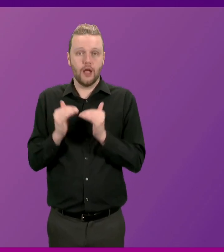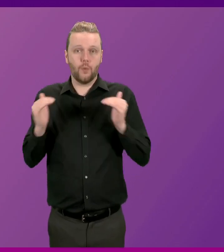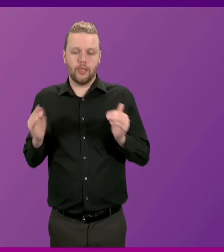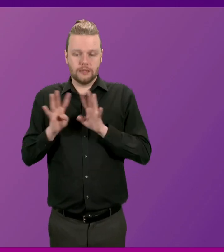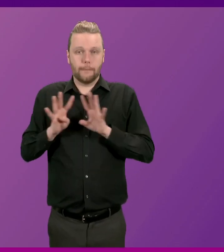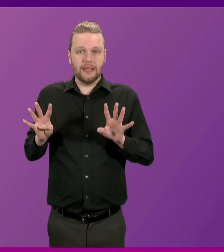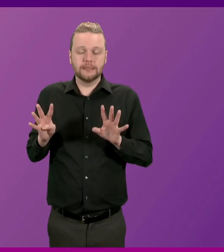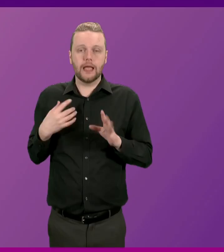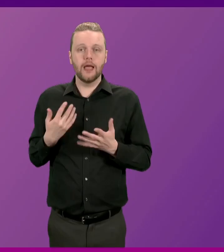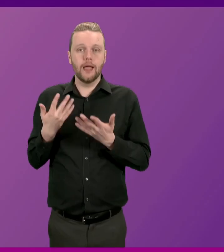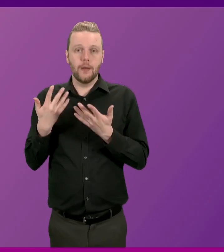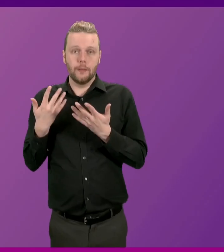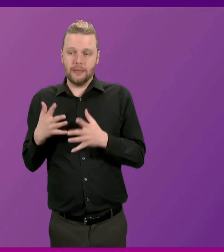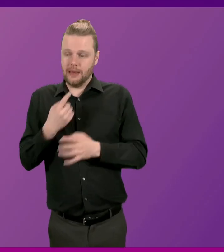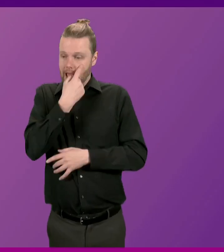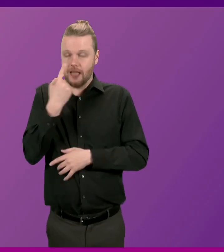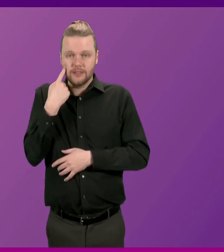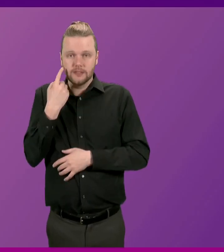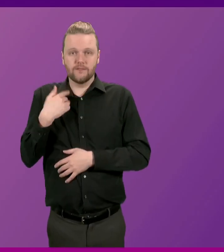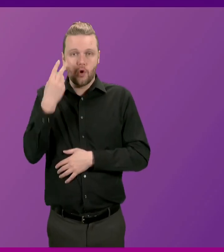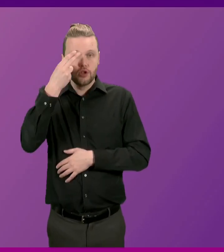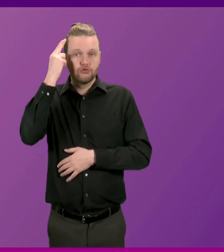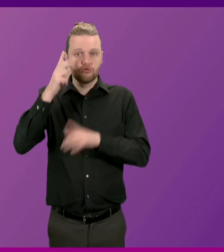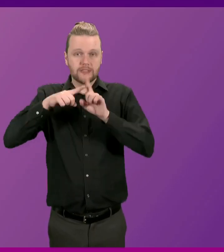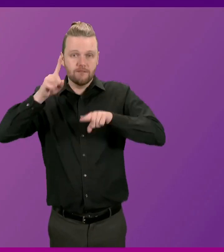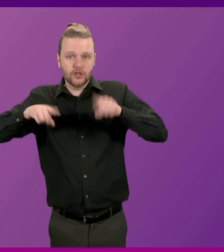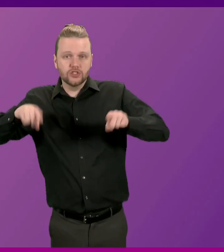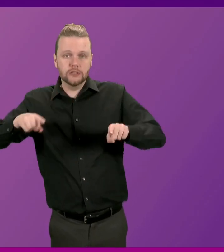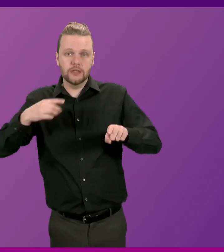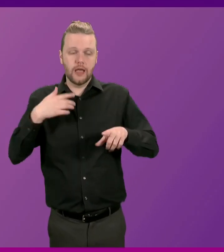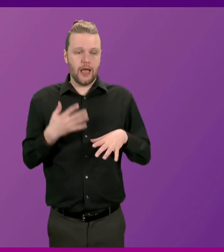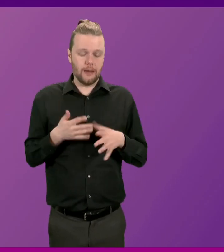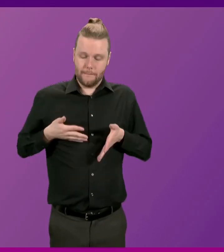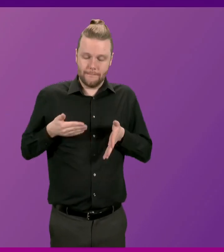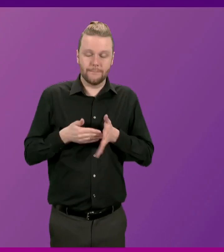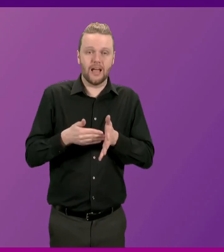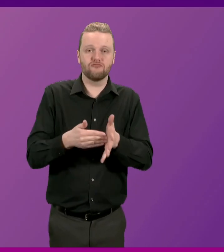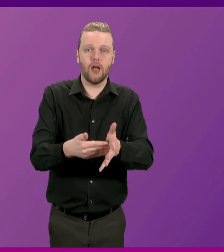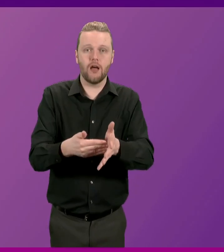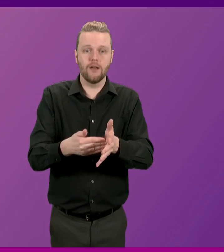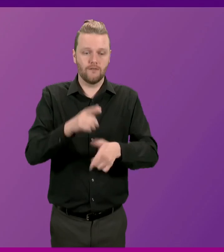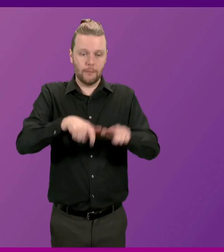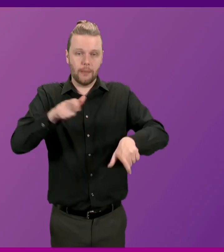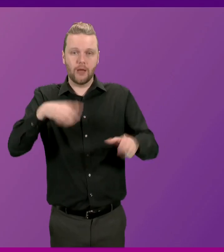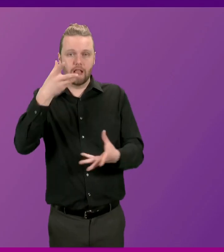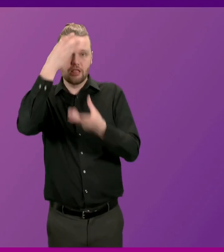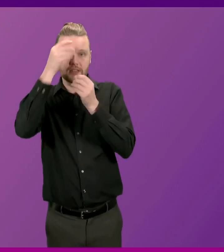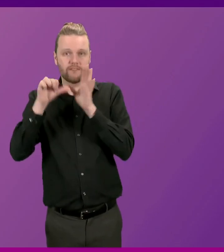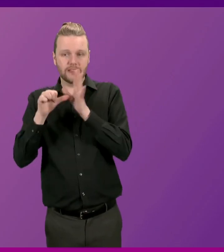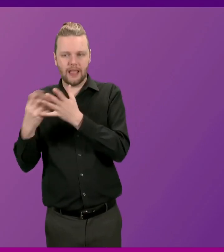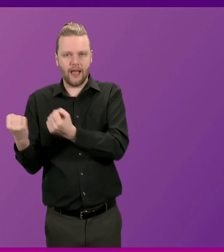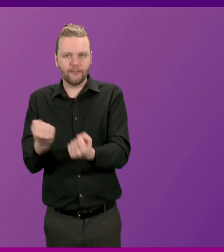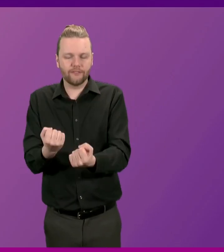Committee, we have taken evidence on neurodivergence and on barriers faced by people with learning